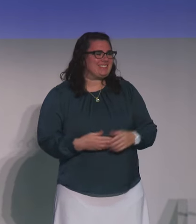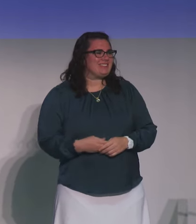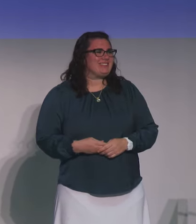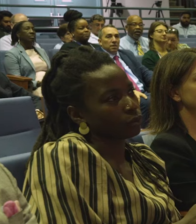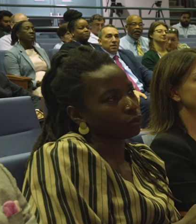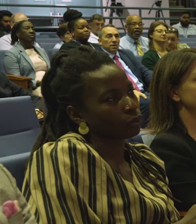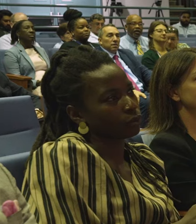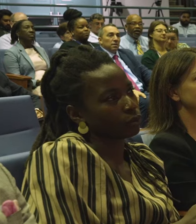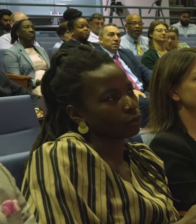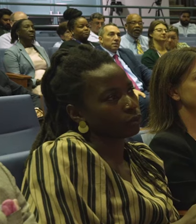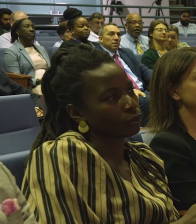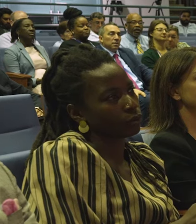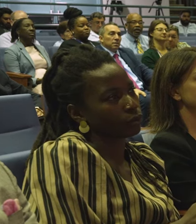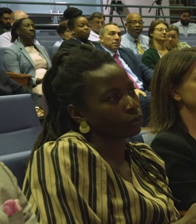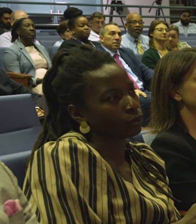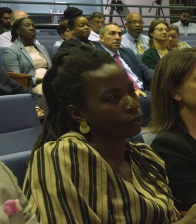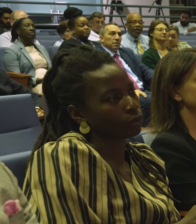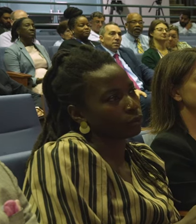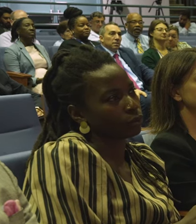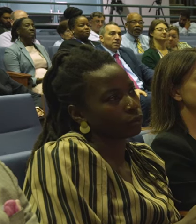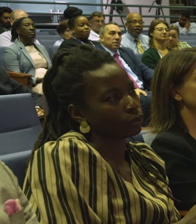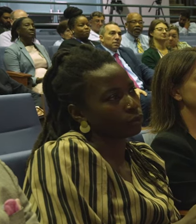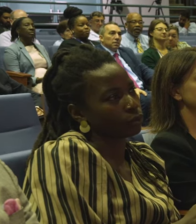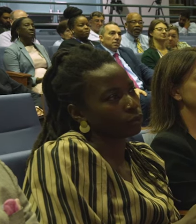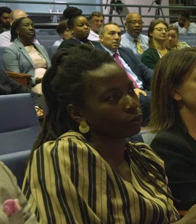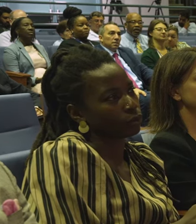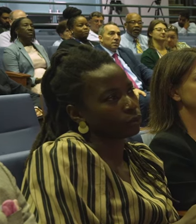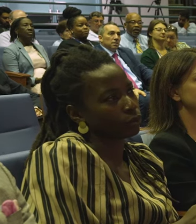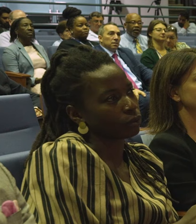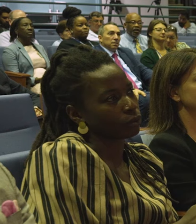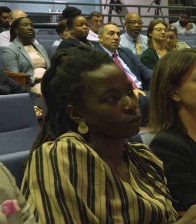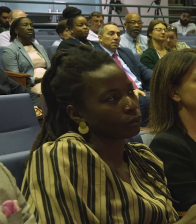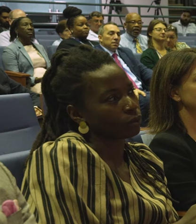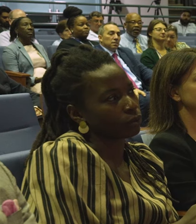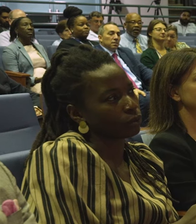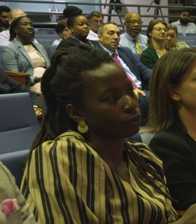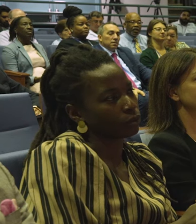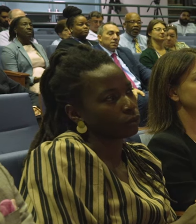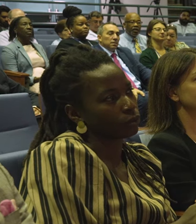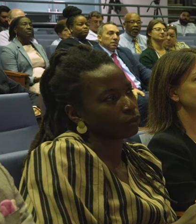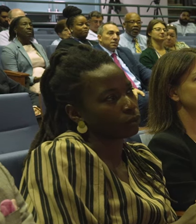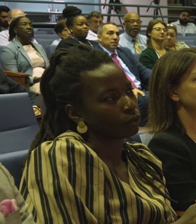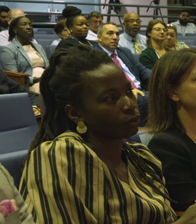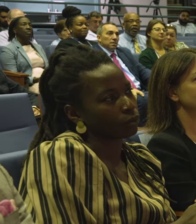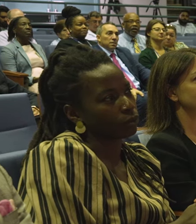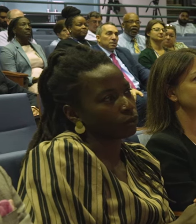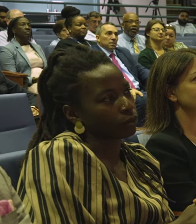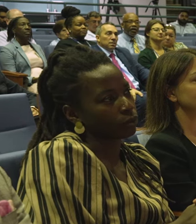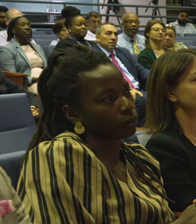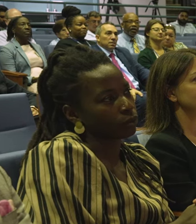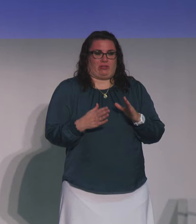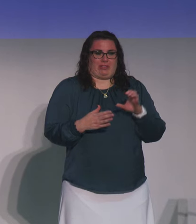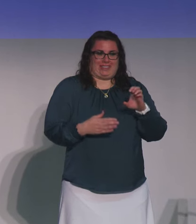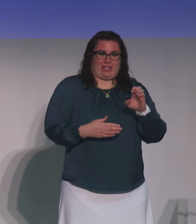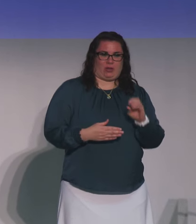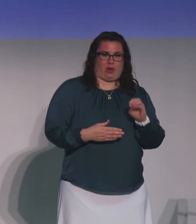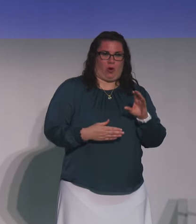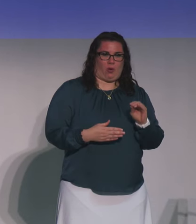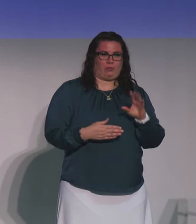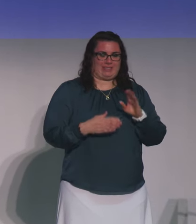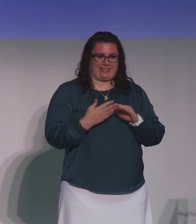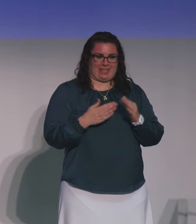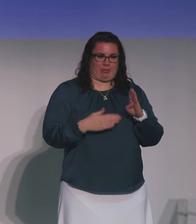Dr. Toyin Adagi. Dr. Toyin Adagi is the co-founder and CEO of CityBlock,